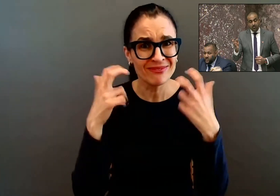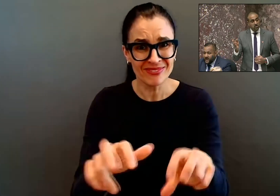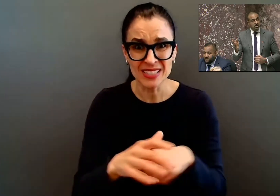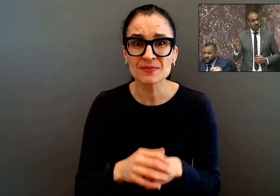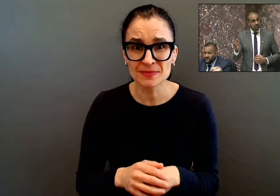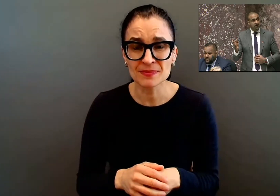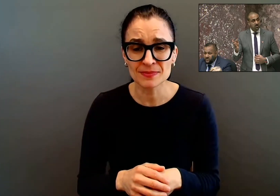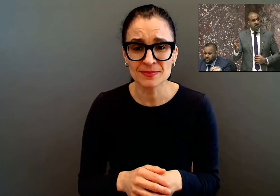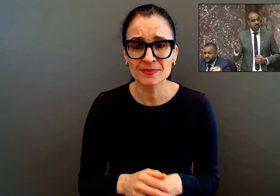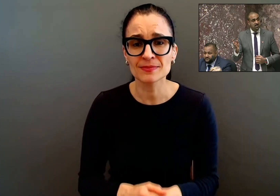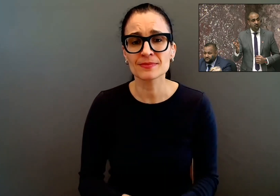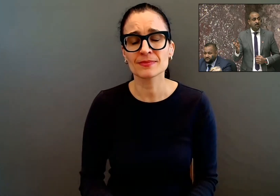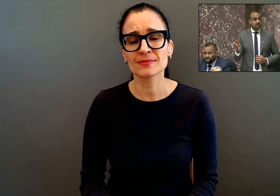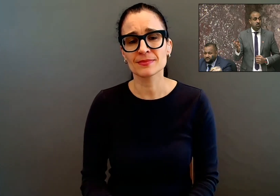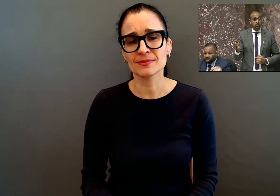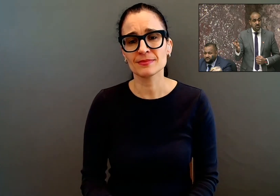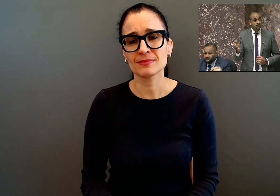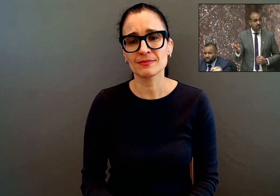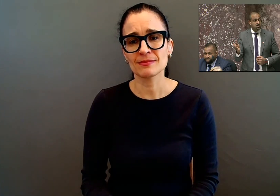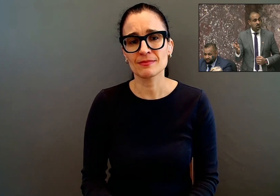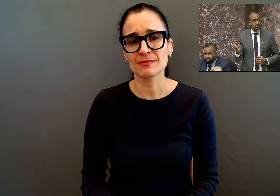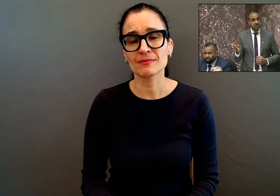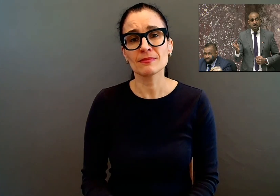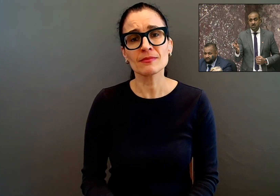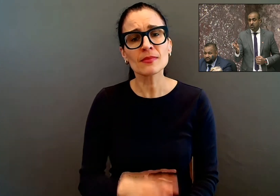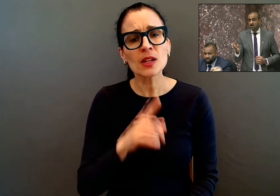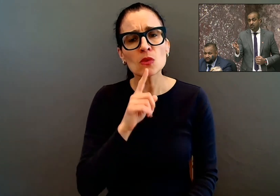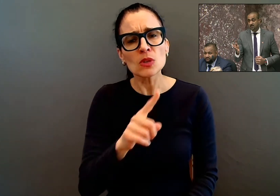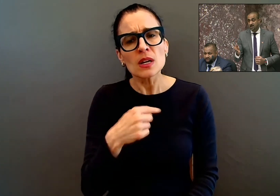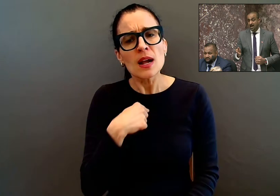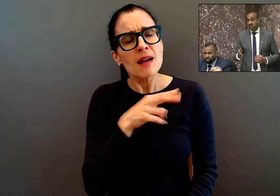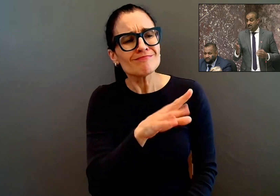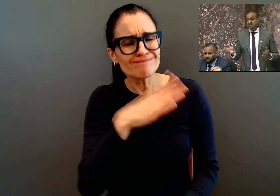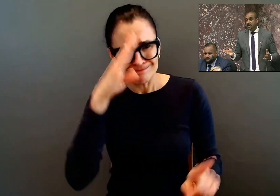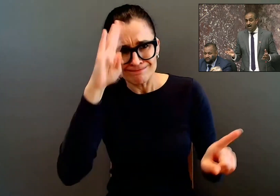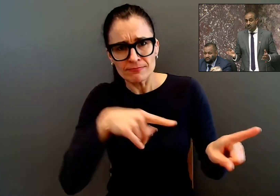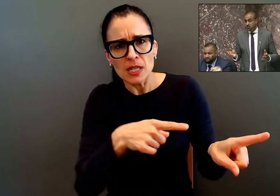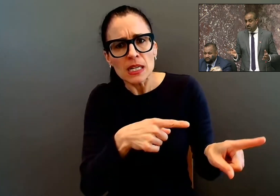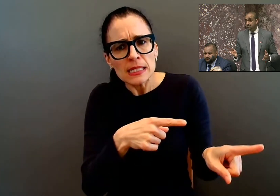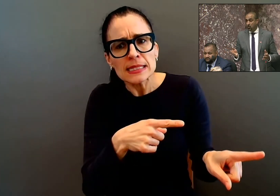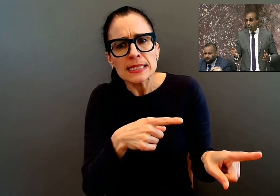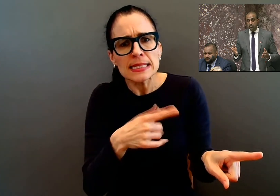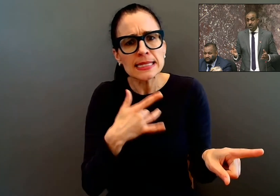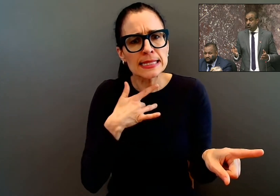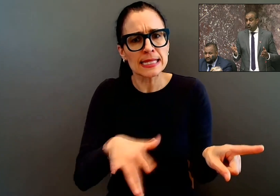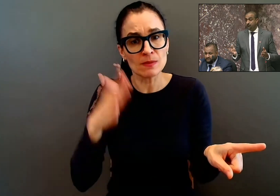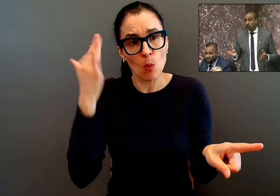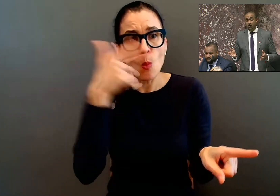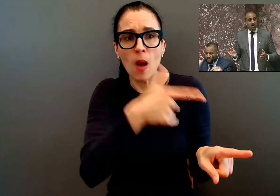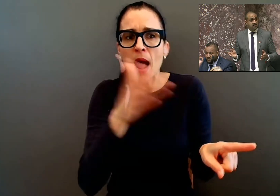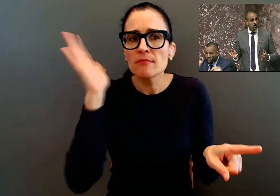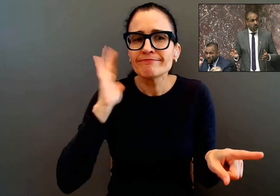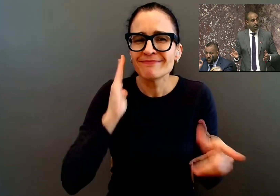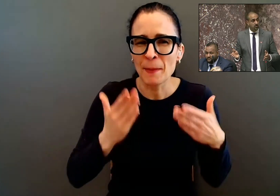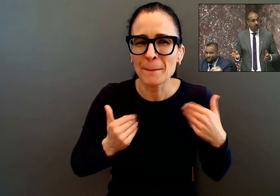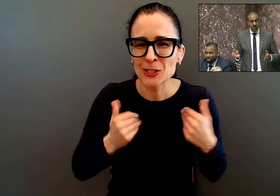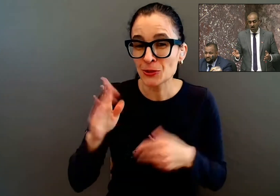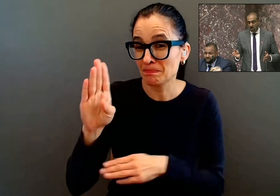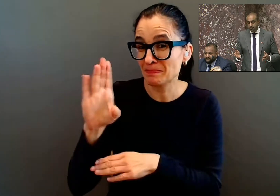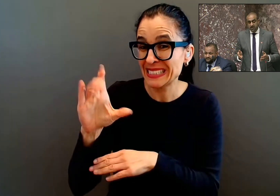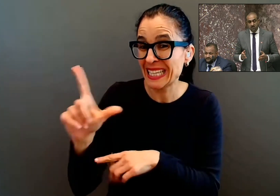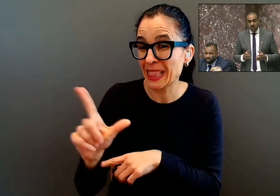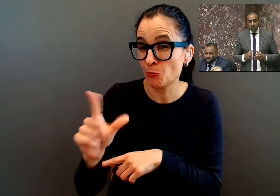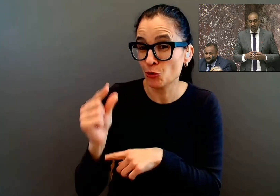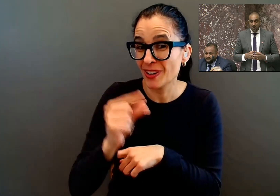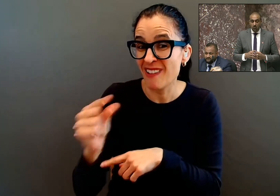I appreciate the member is sensitive because she was the minister in the BC Liberal government and didn't take action to support those seniors with affordable housing in our own community.